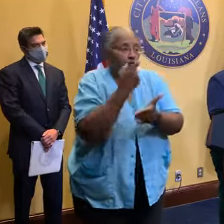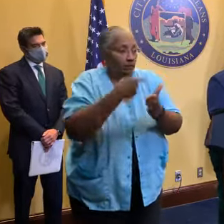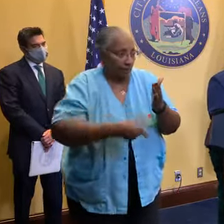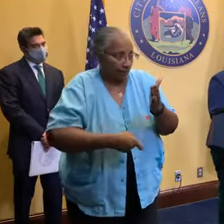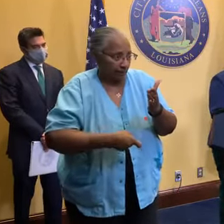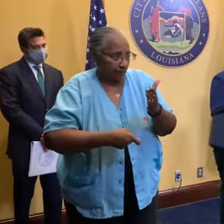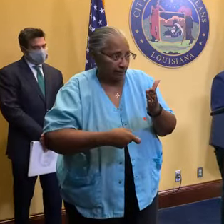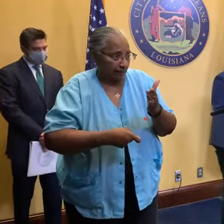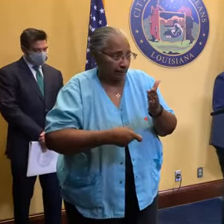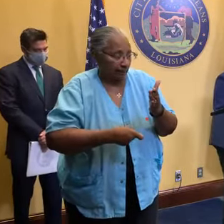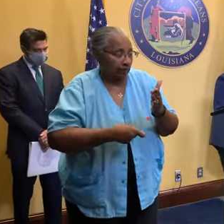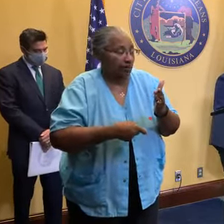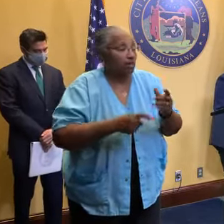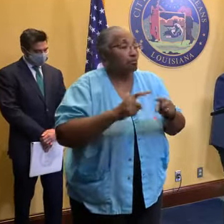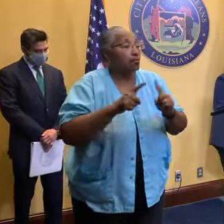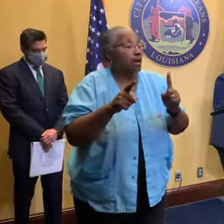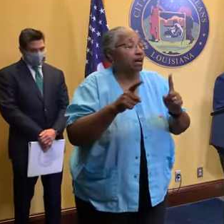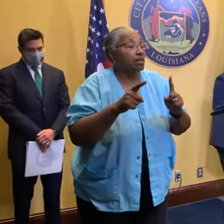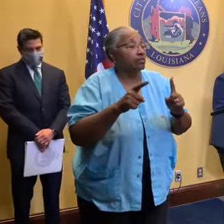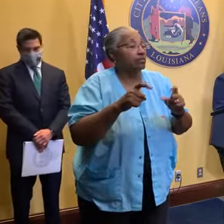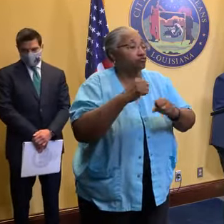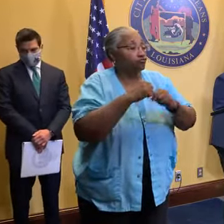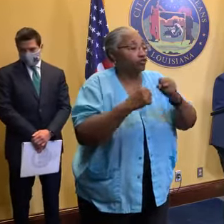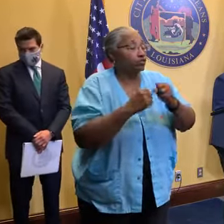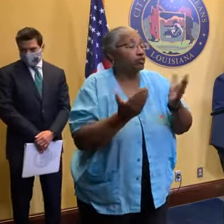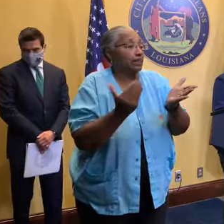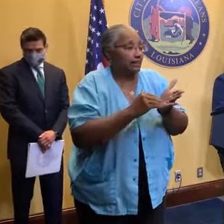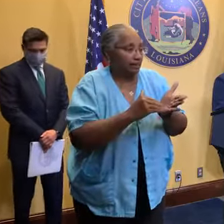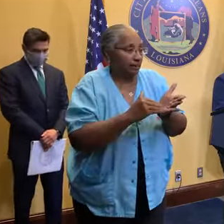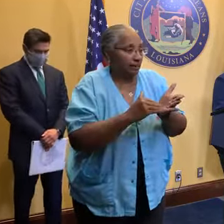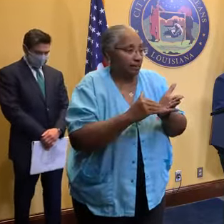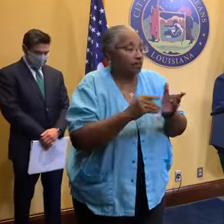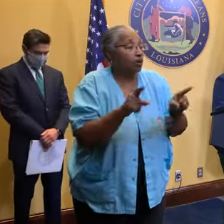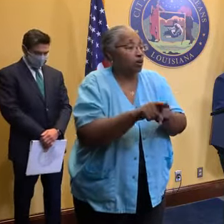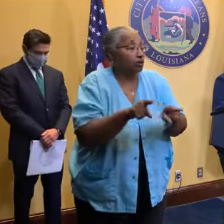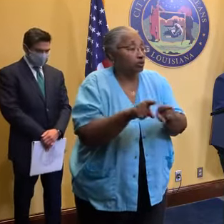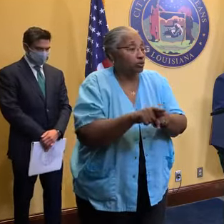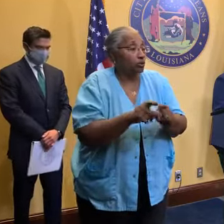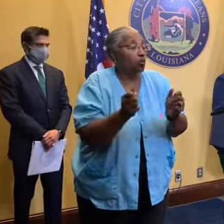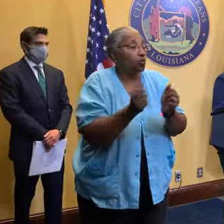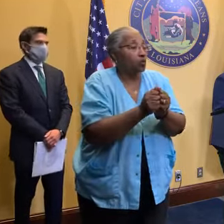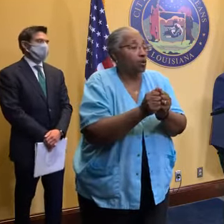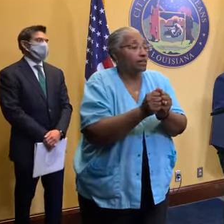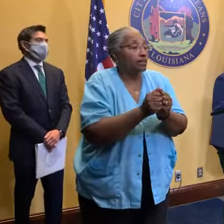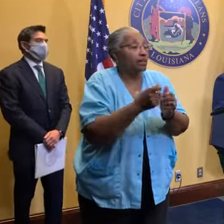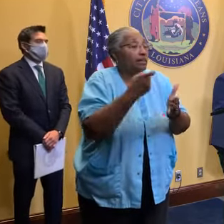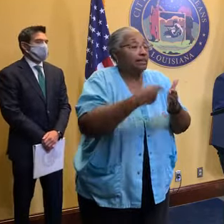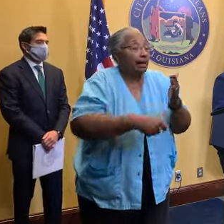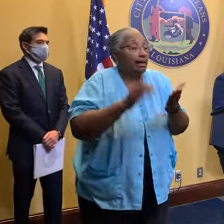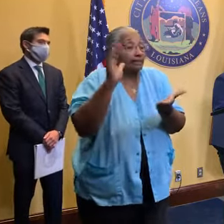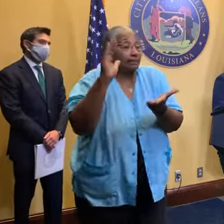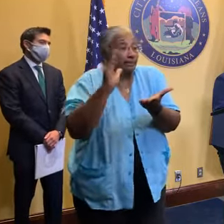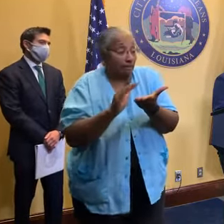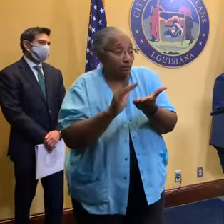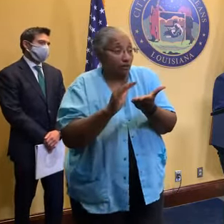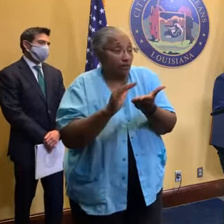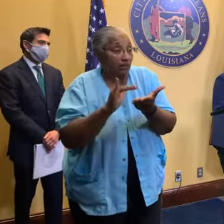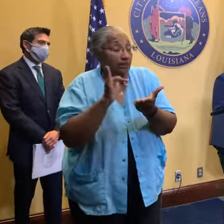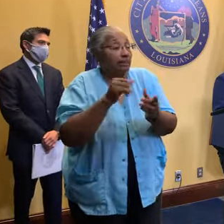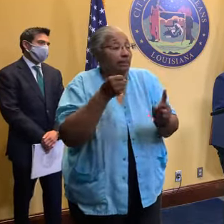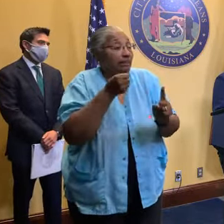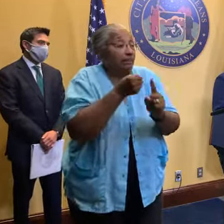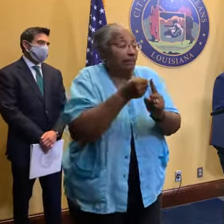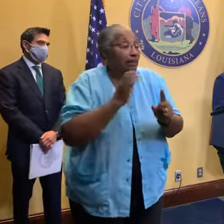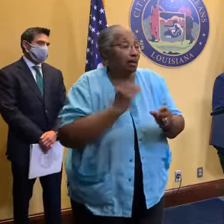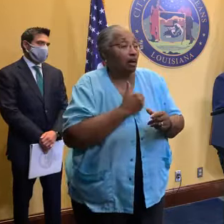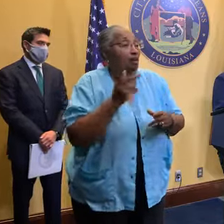not only as being restructured, it will come also with a tax decrease that will hit our